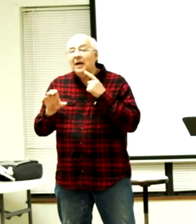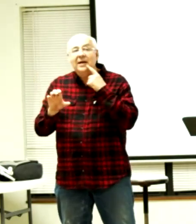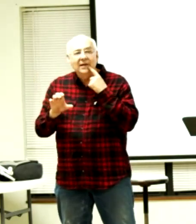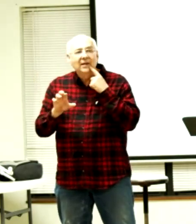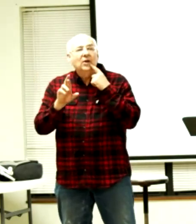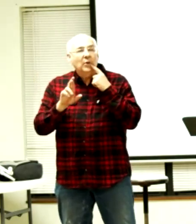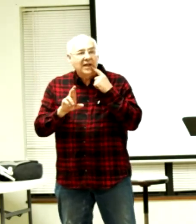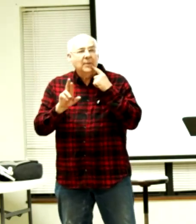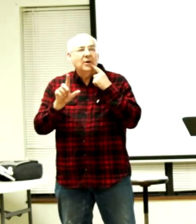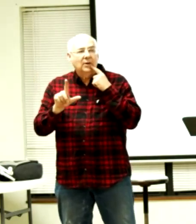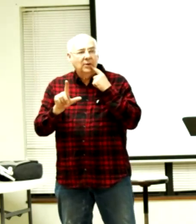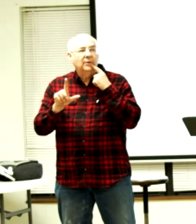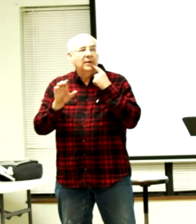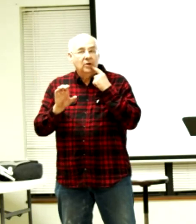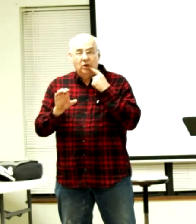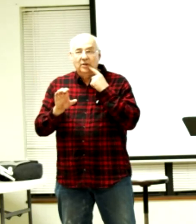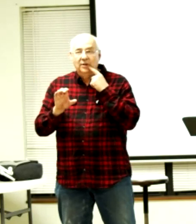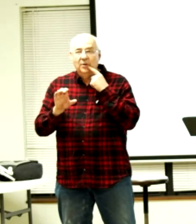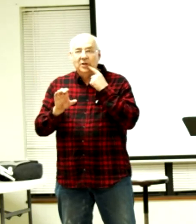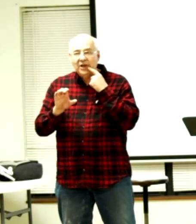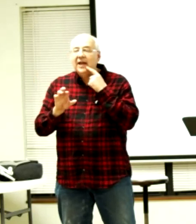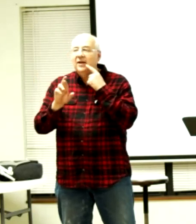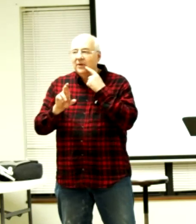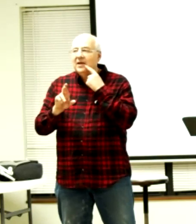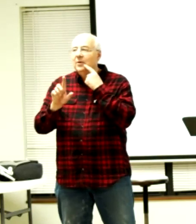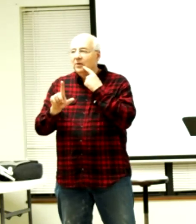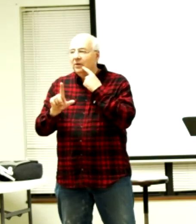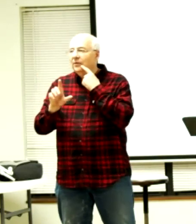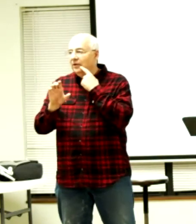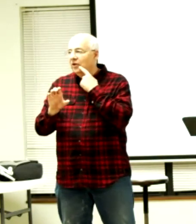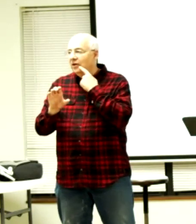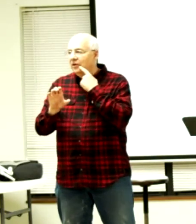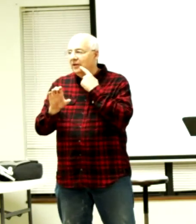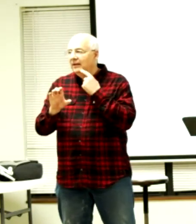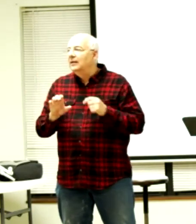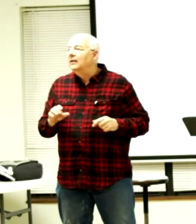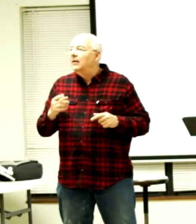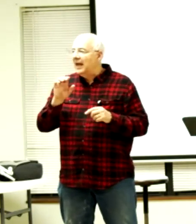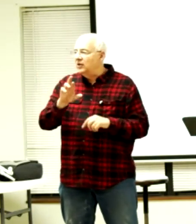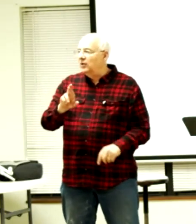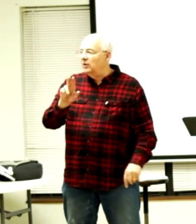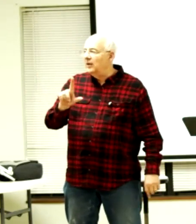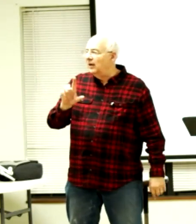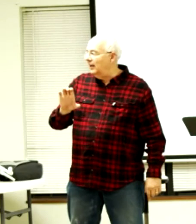But Redeemer Lutheran Church, you are saying Redeemer Lutheran Church as you're doing the